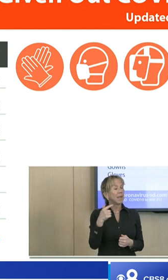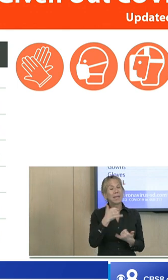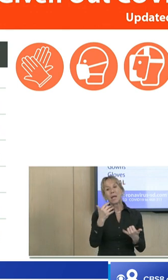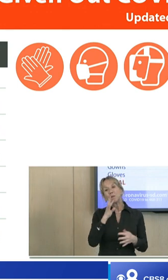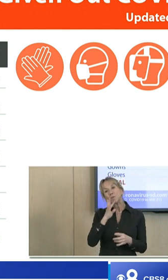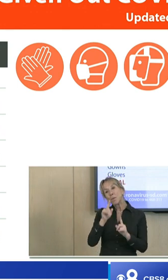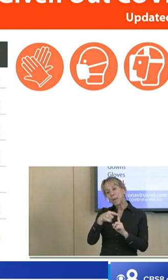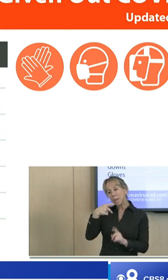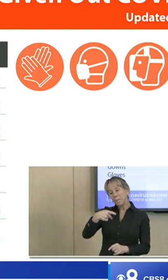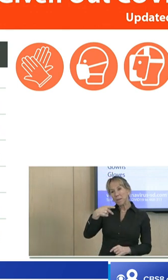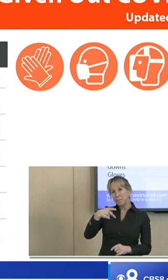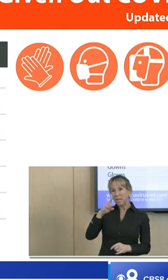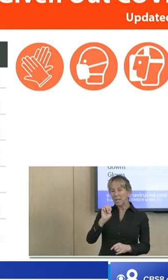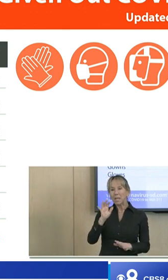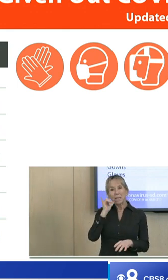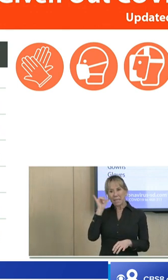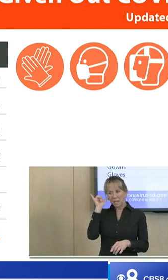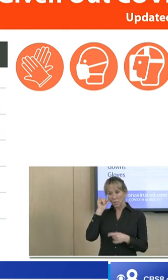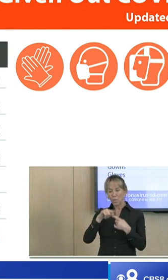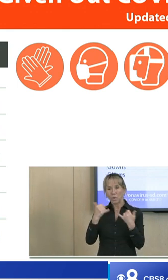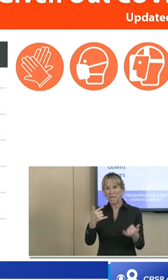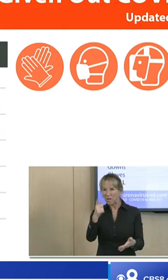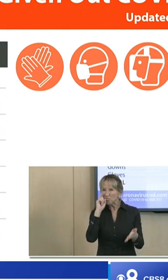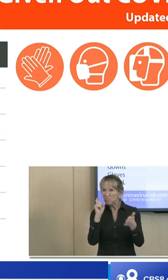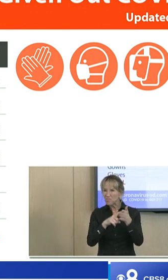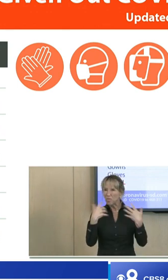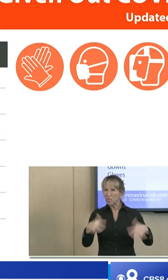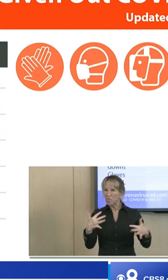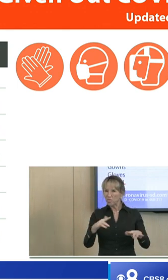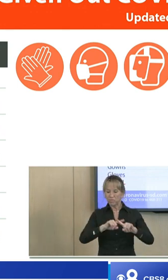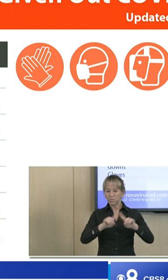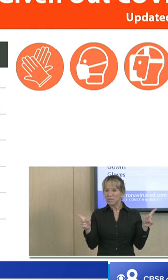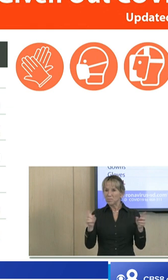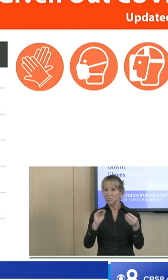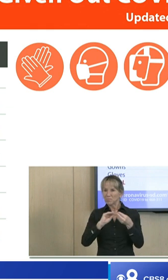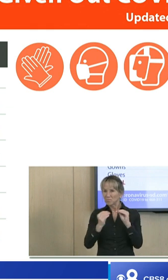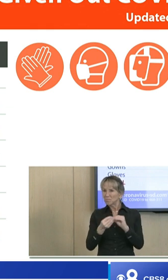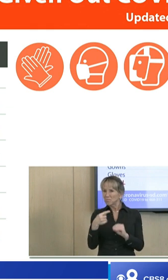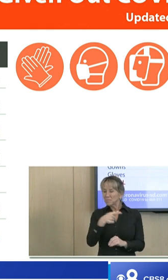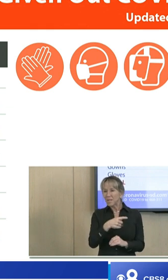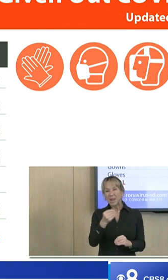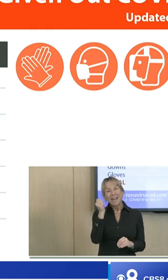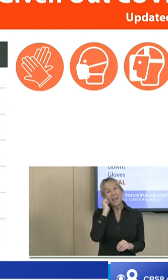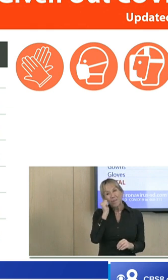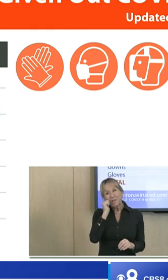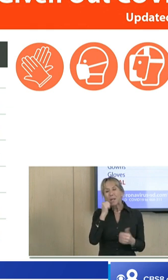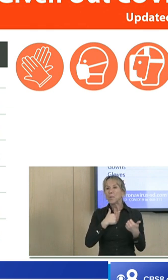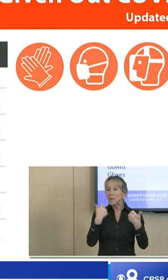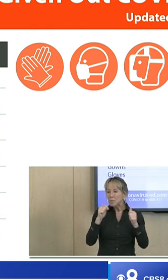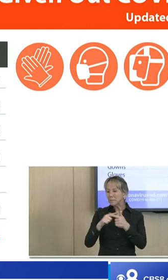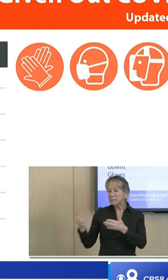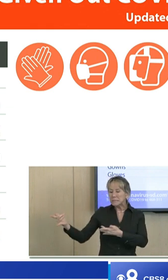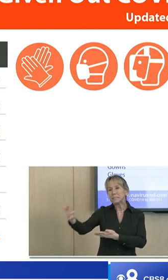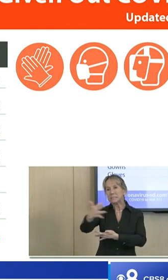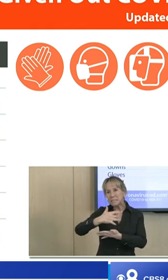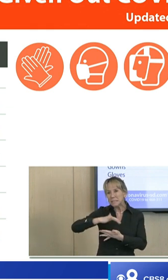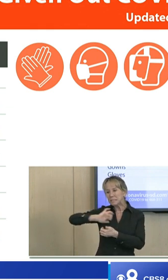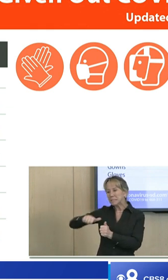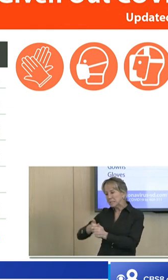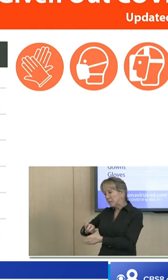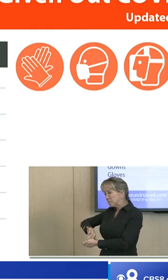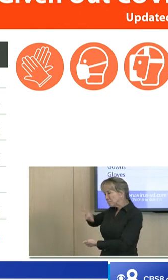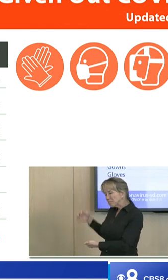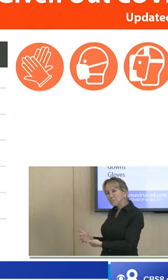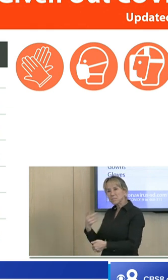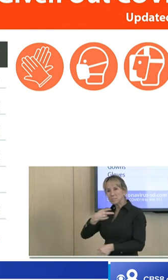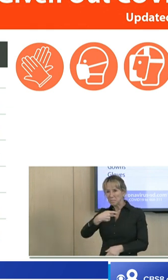very significant jump from yesterday to today, which is just reflective. Every day we try and gather PPE. Every day we push out